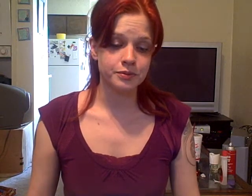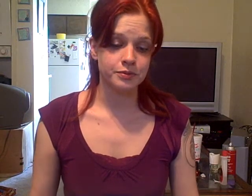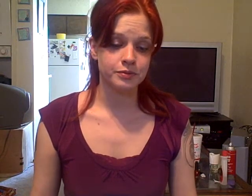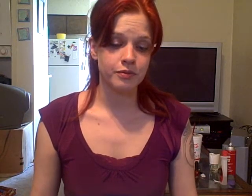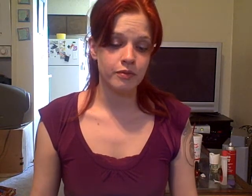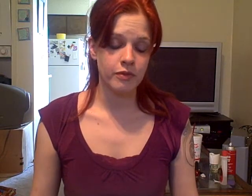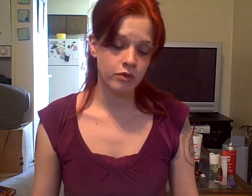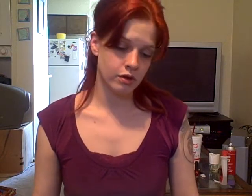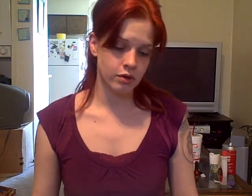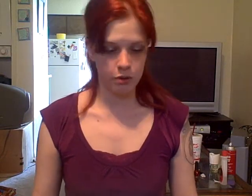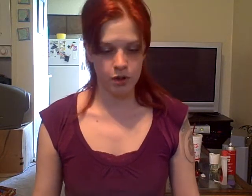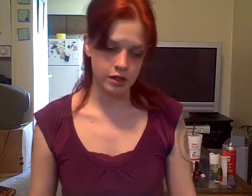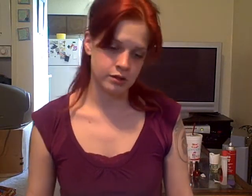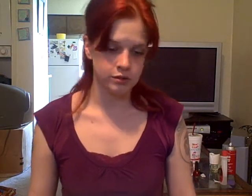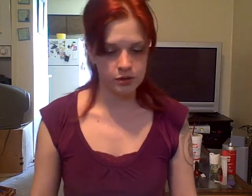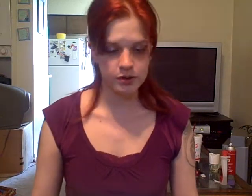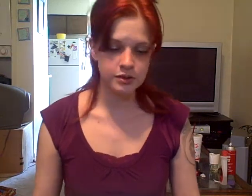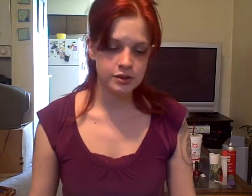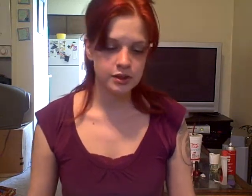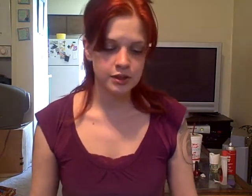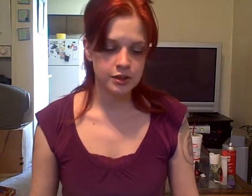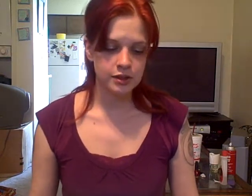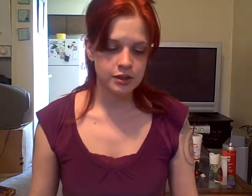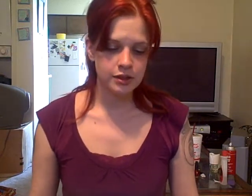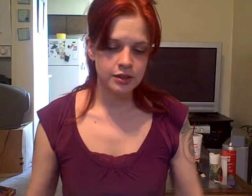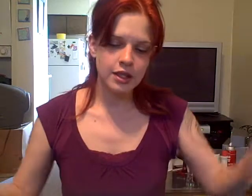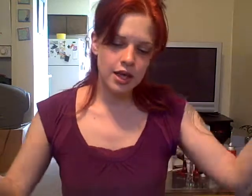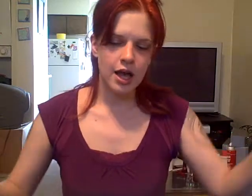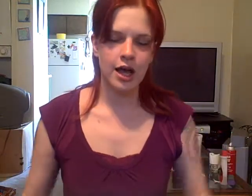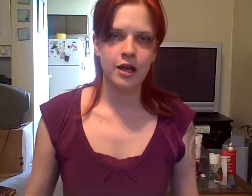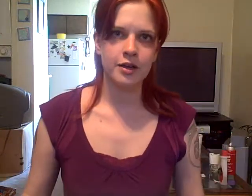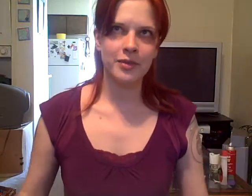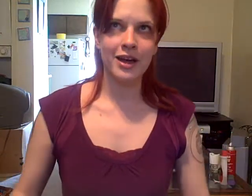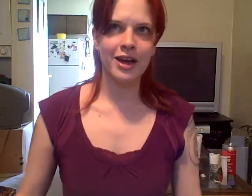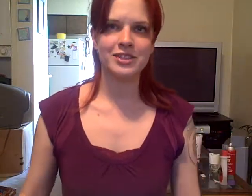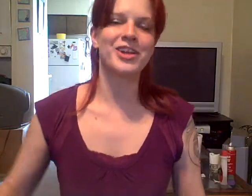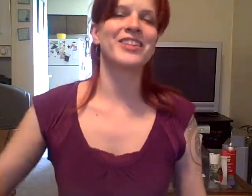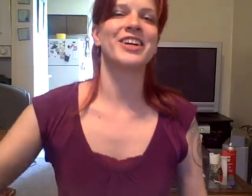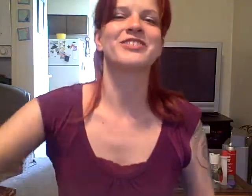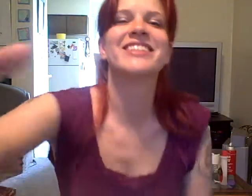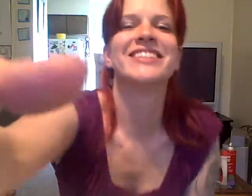What else? That's all I can think of.